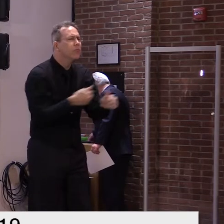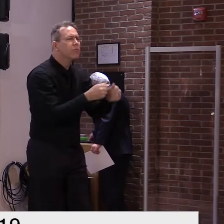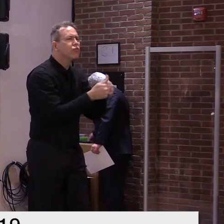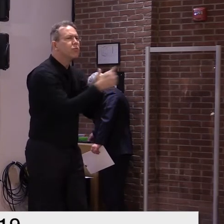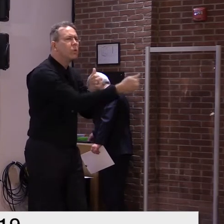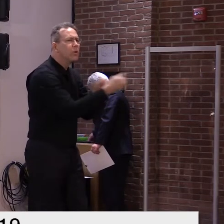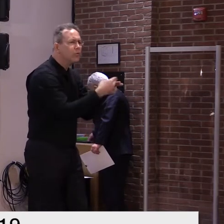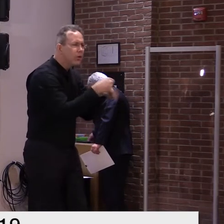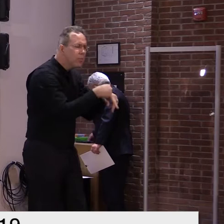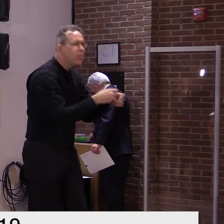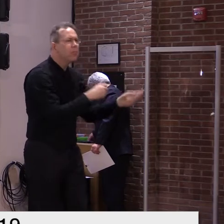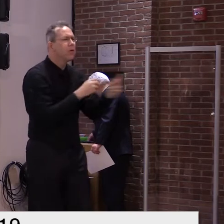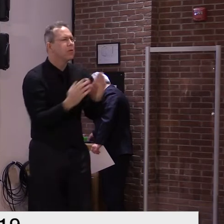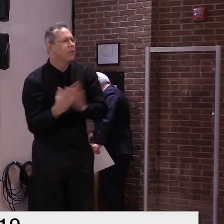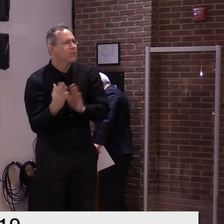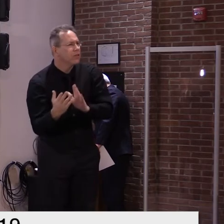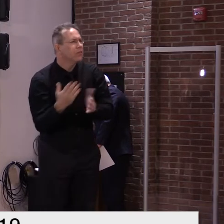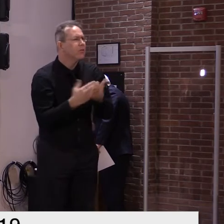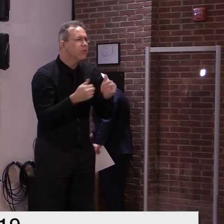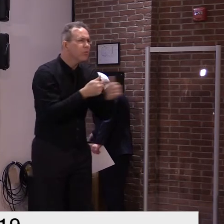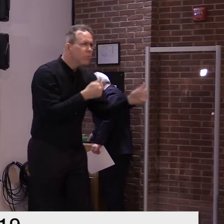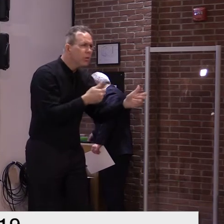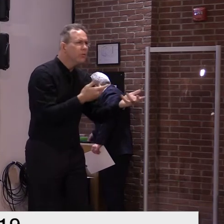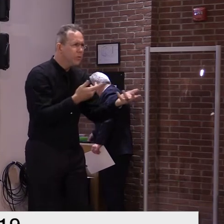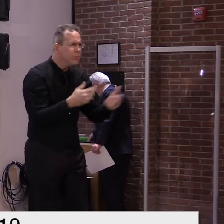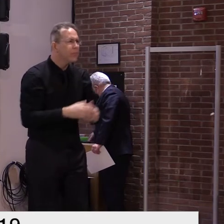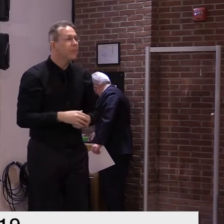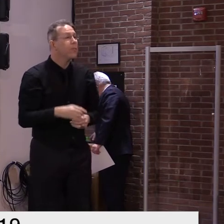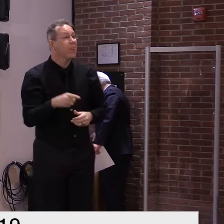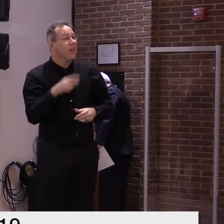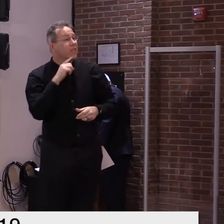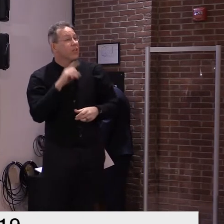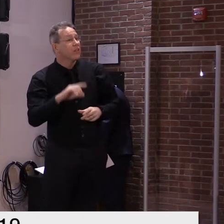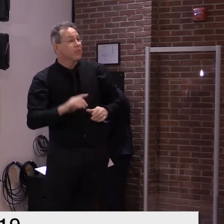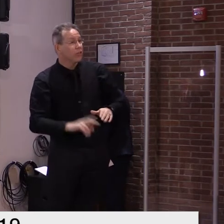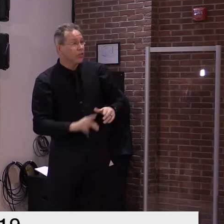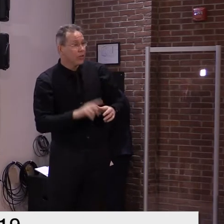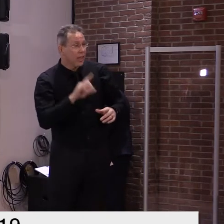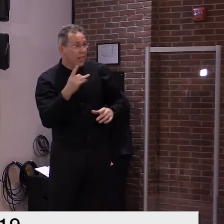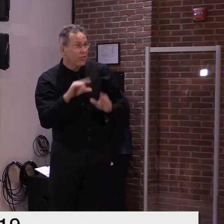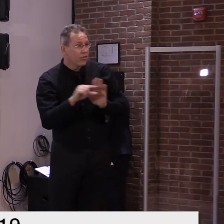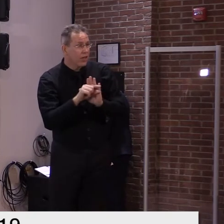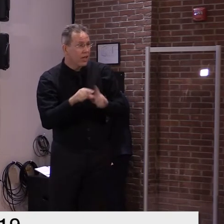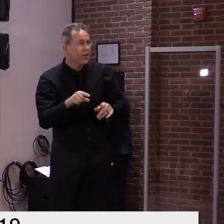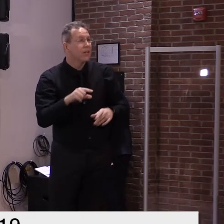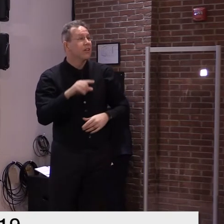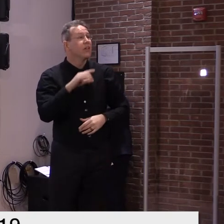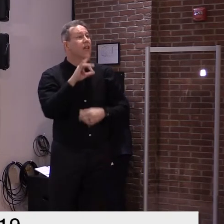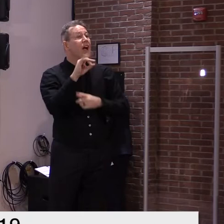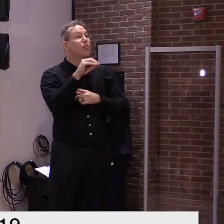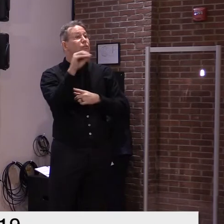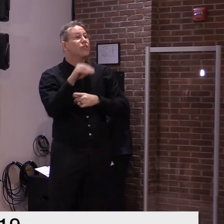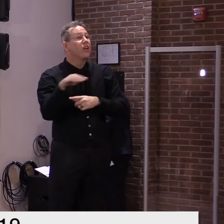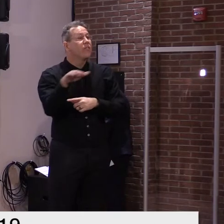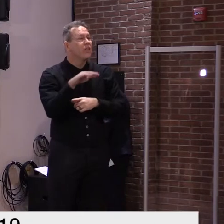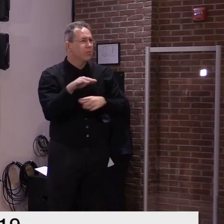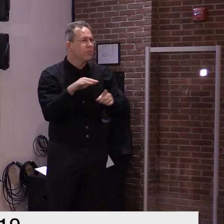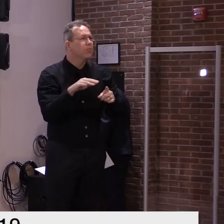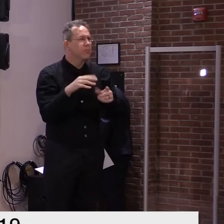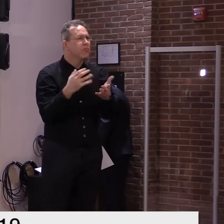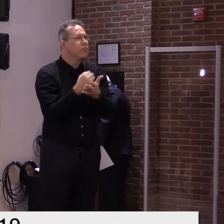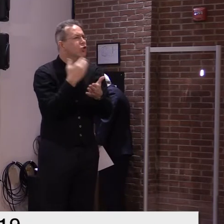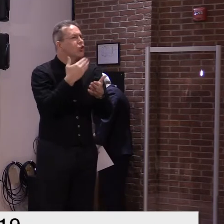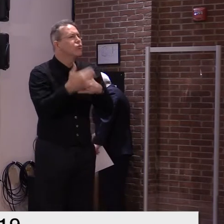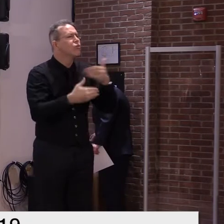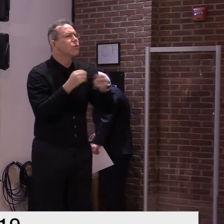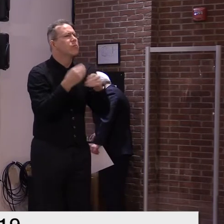2nd through 8th, and when we retested in January, 80% of our students were proficient in math. We saw great growth in some of our students